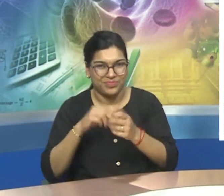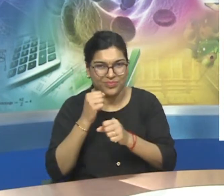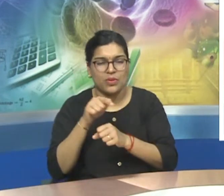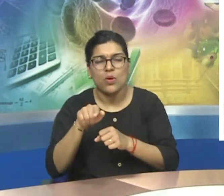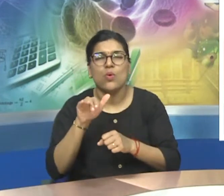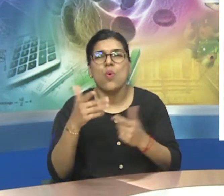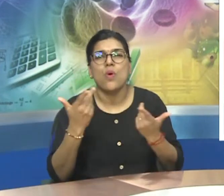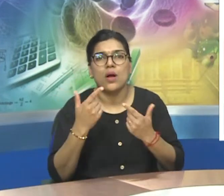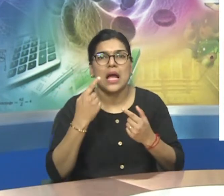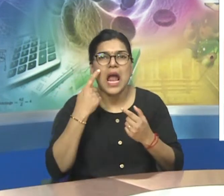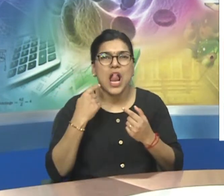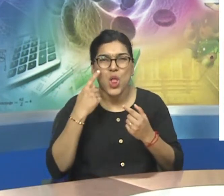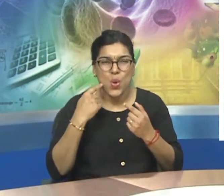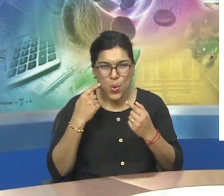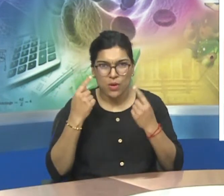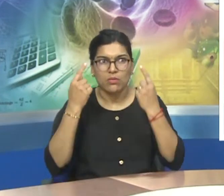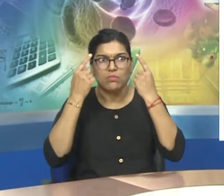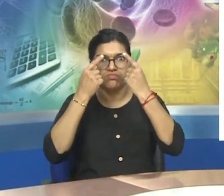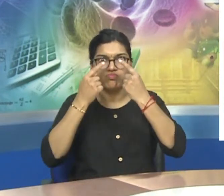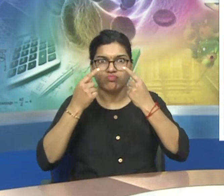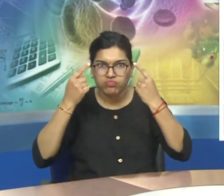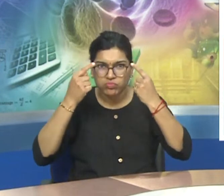some other dangerous virus.